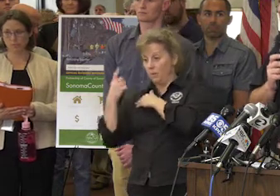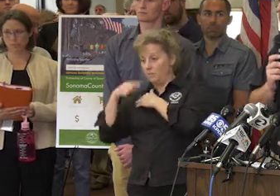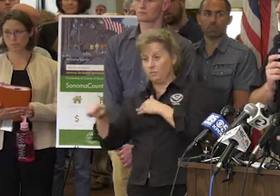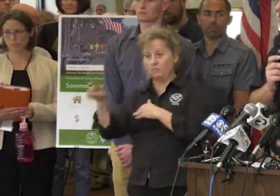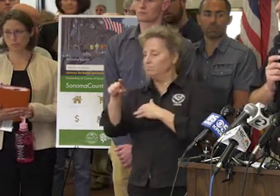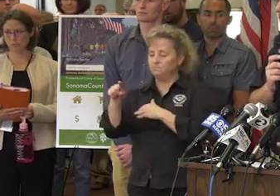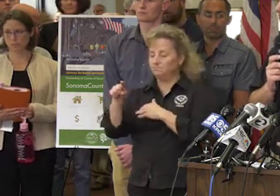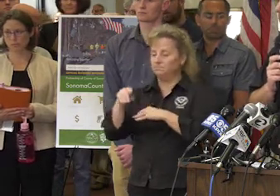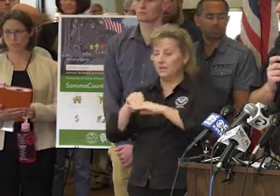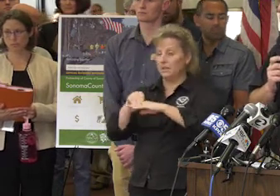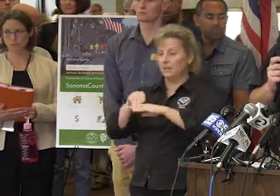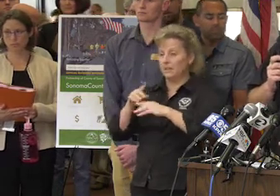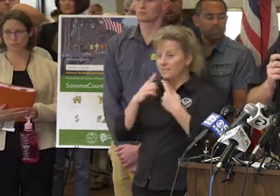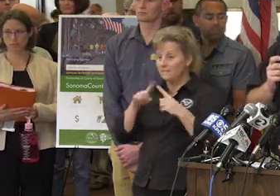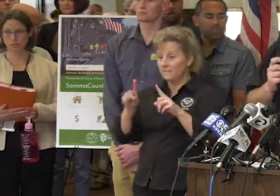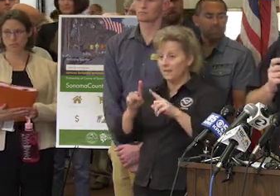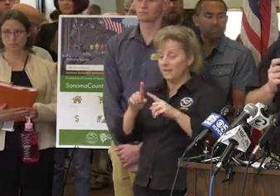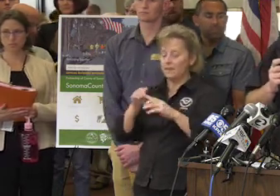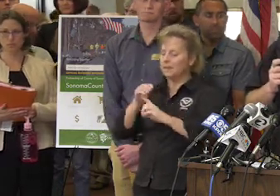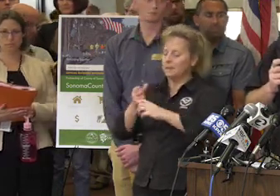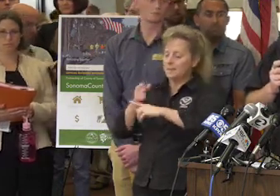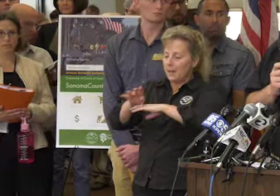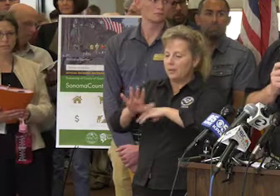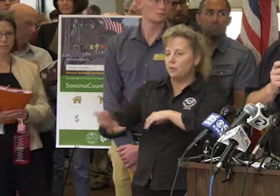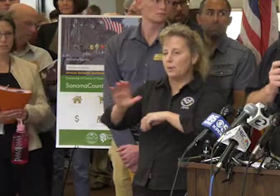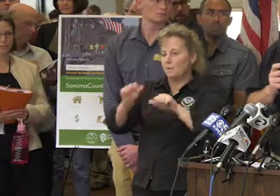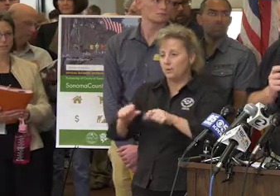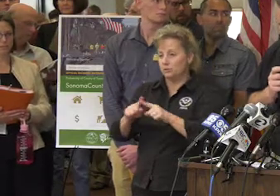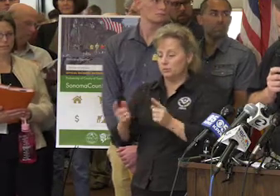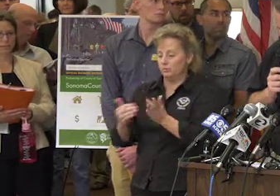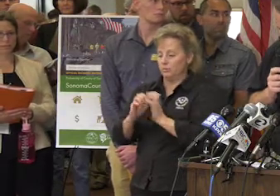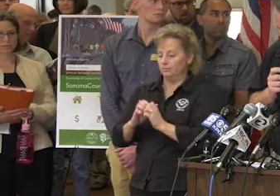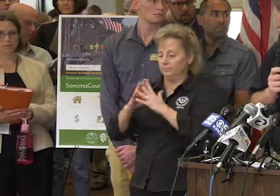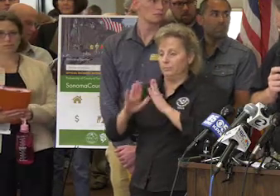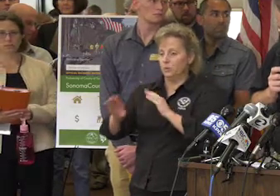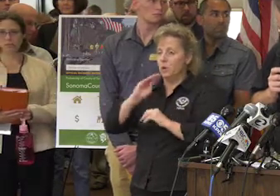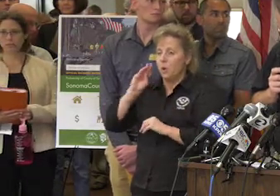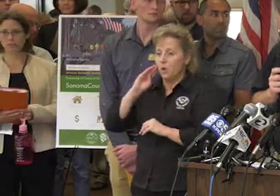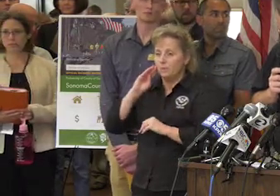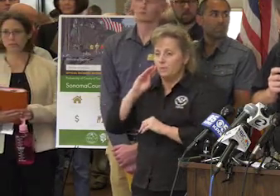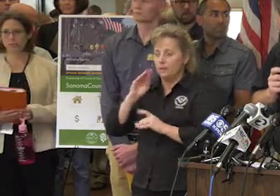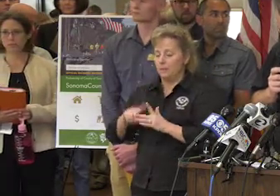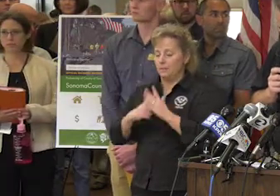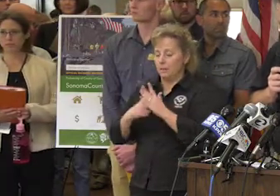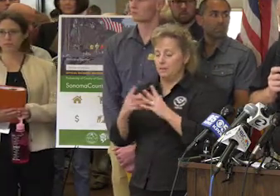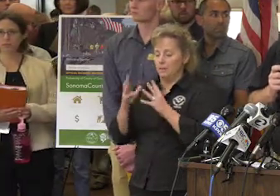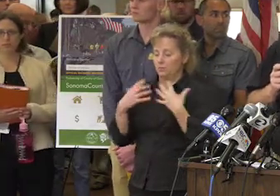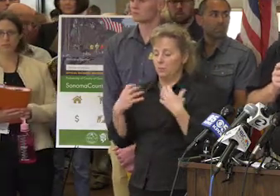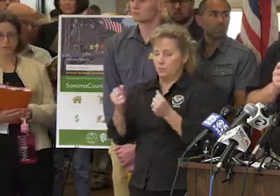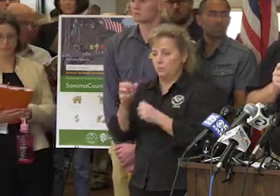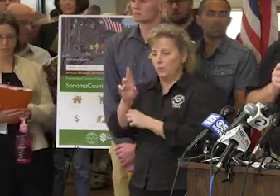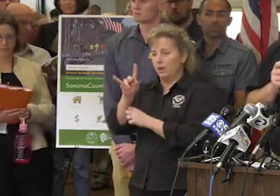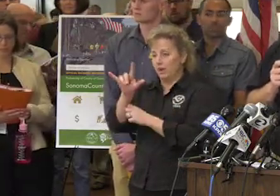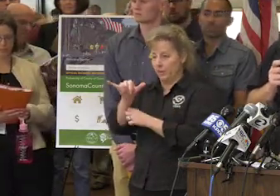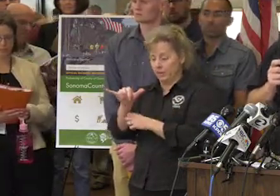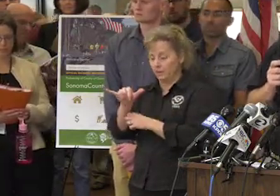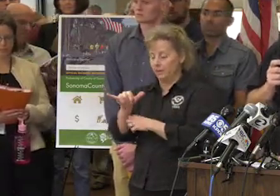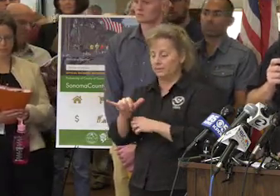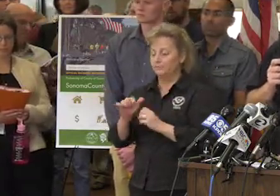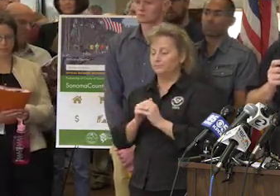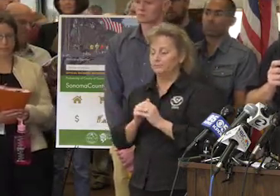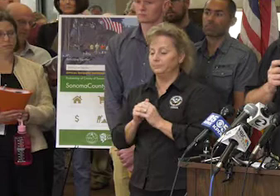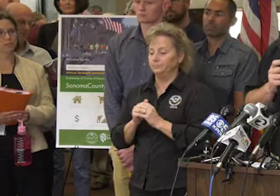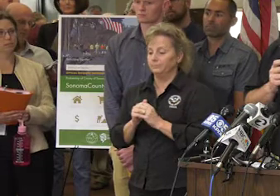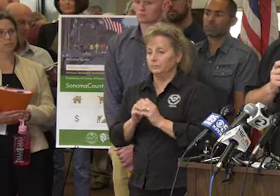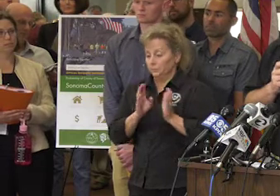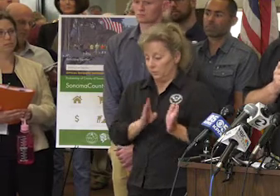going to affect your ability to rebuild your home and begin that critical recovery. So again, mobilization